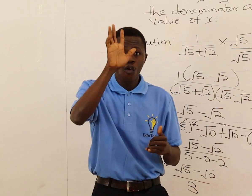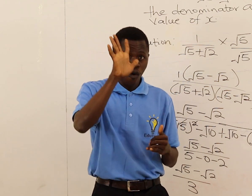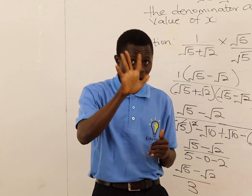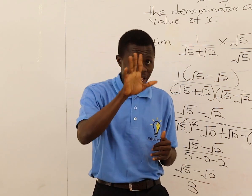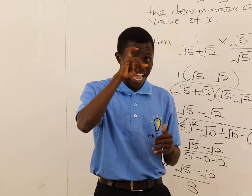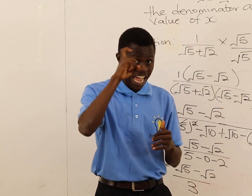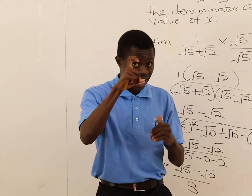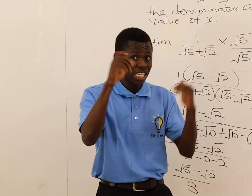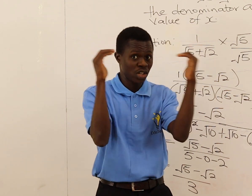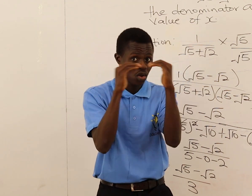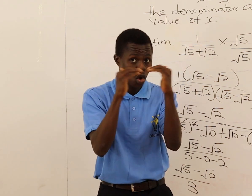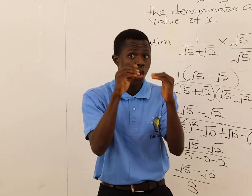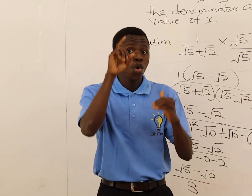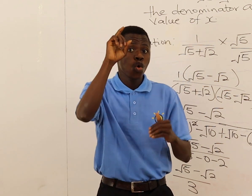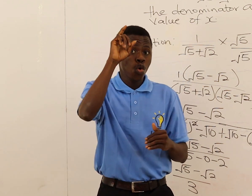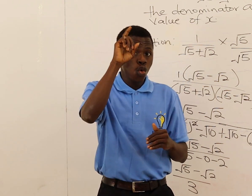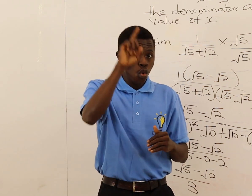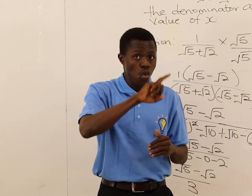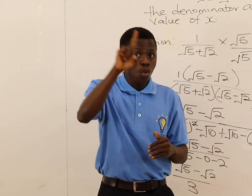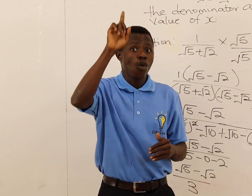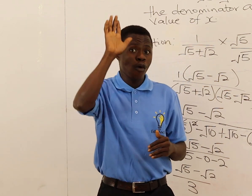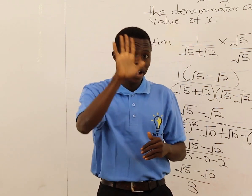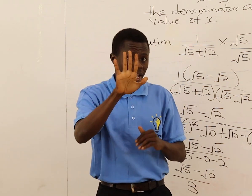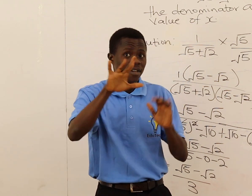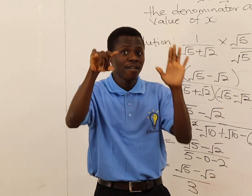So the value of x is square root of 5 minus square root of 2 divided by 3.